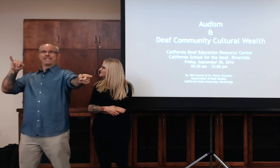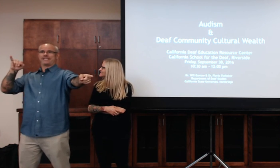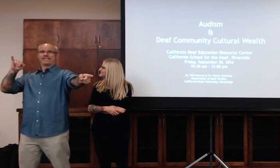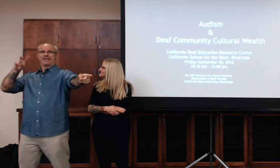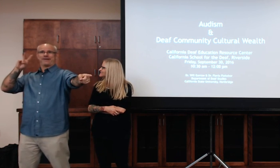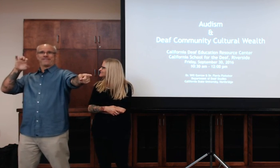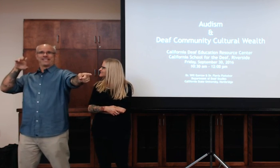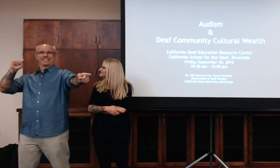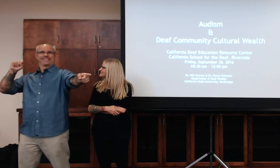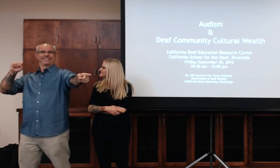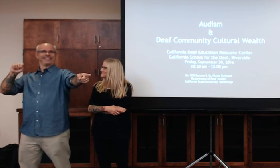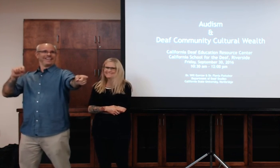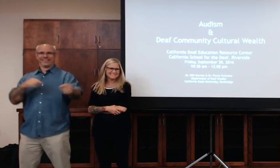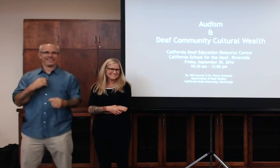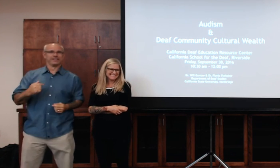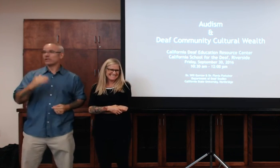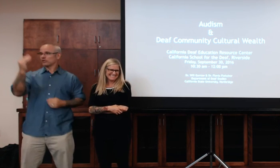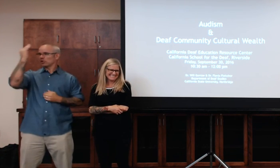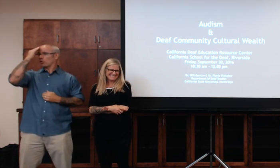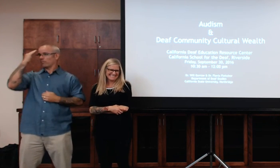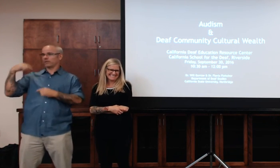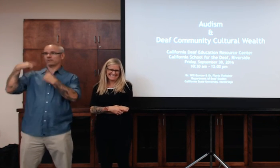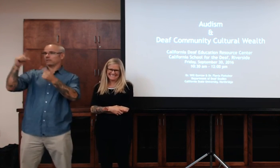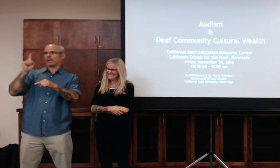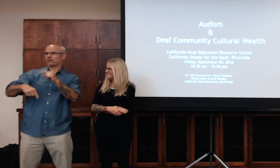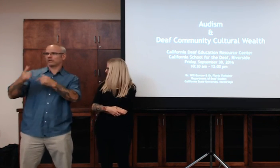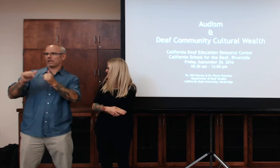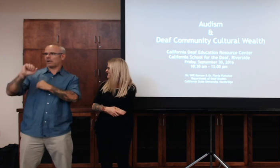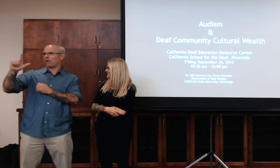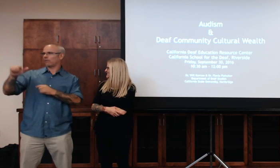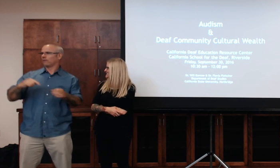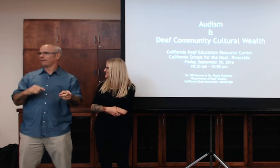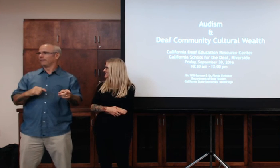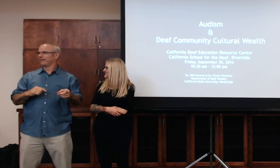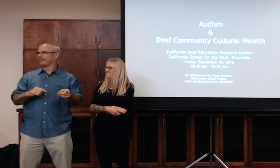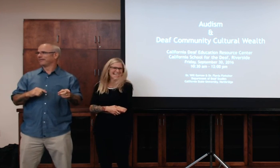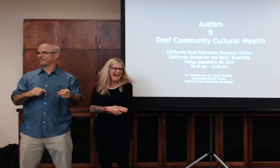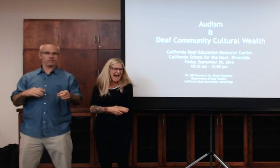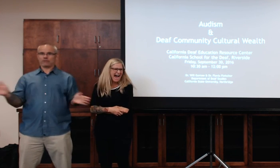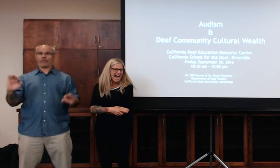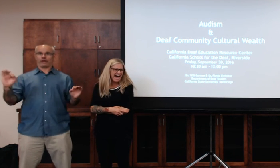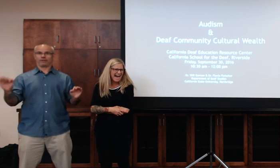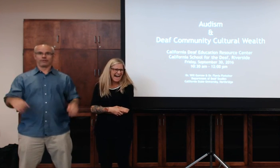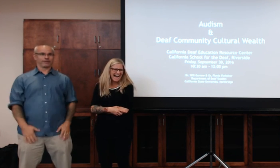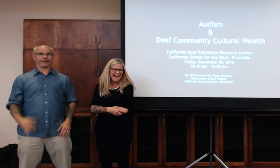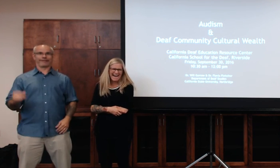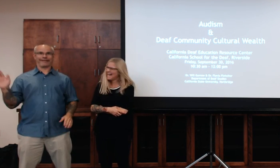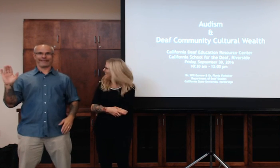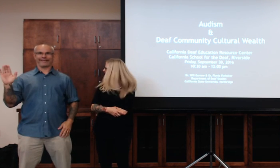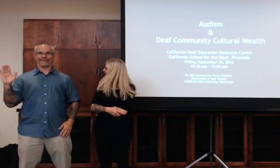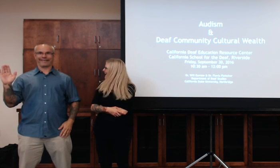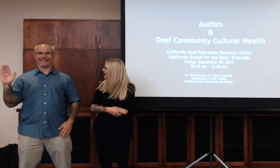was Terry Vincent, first ever. So she knew me when I couldn't sign at all. Couldn't sign my way out of a paper bag. Hey, how are